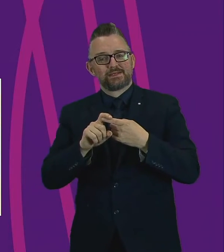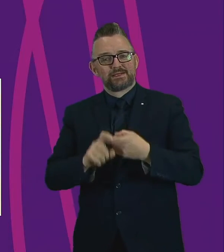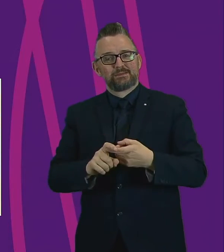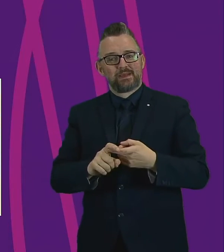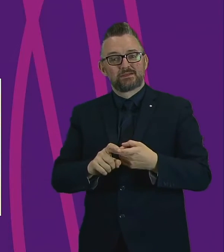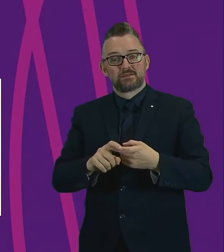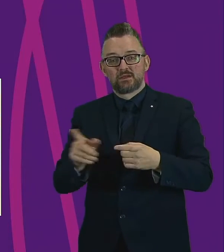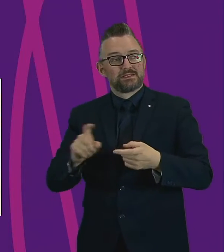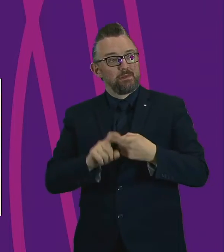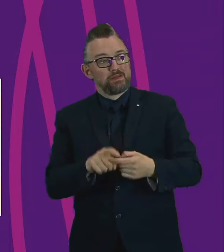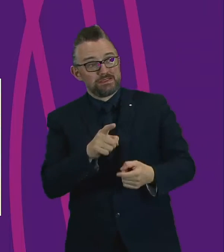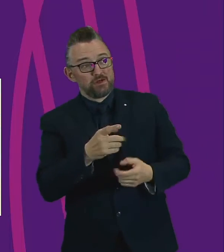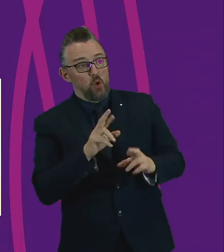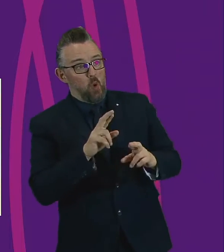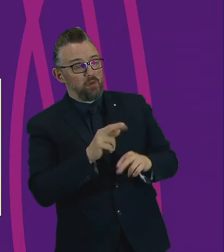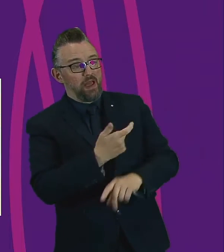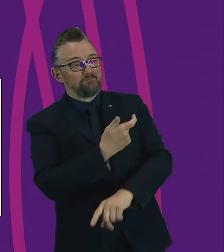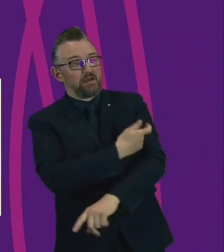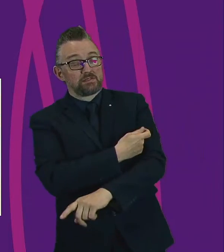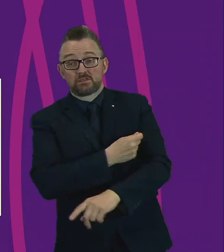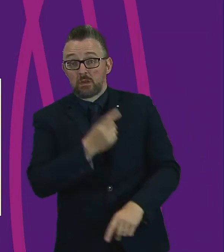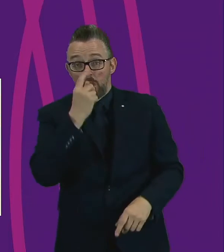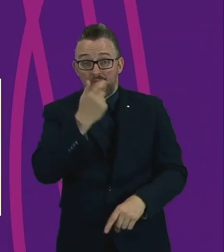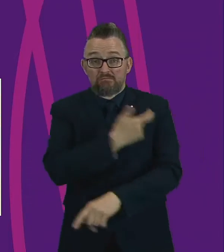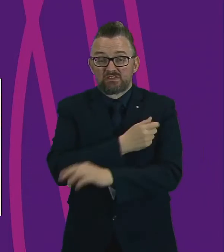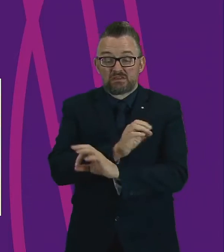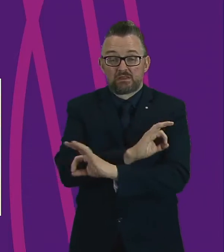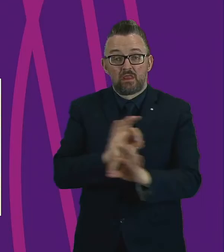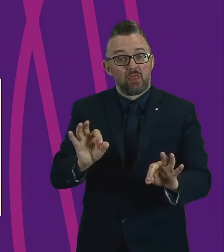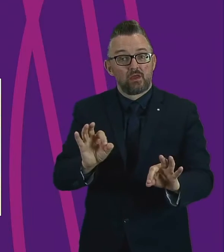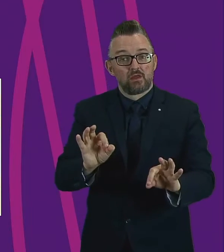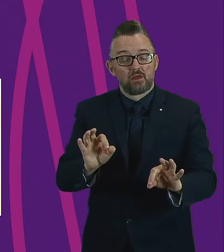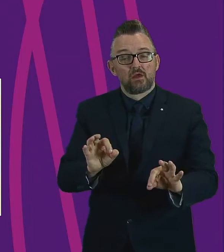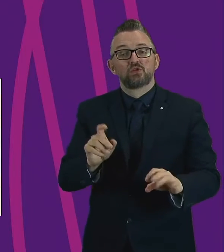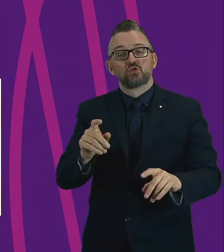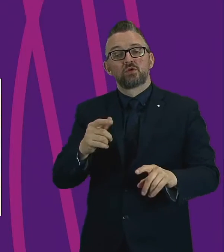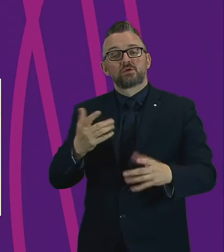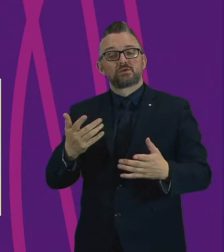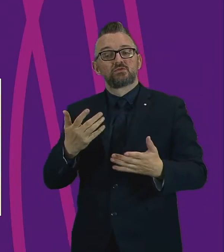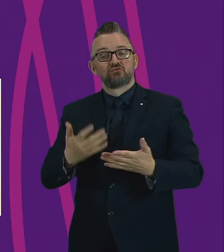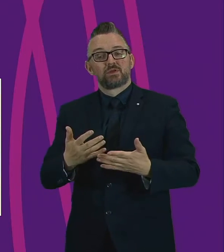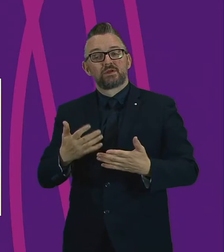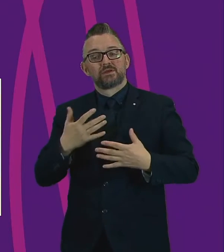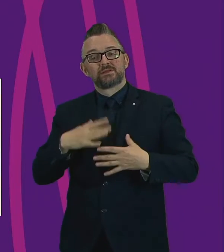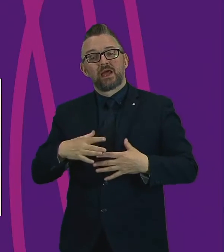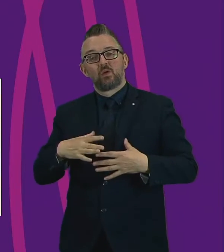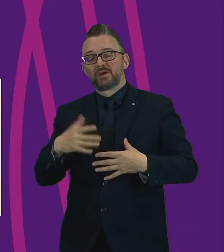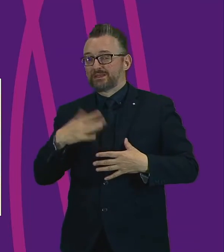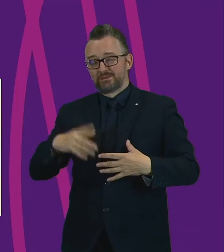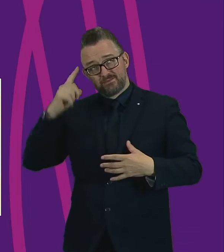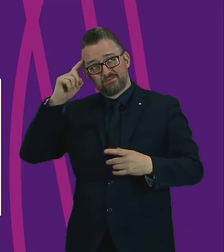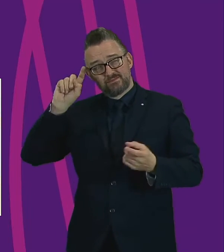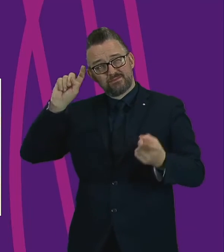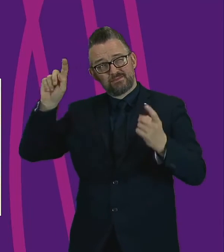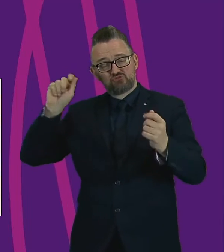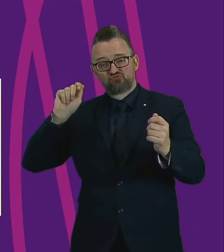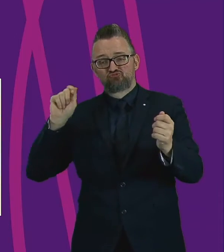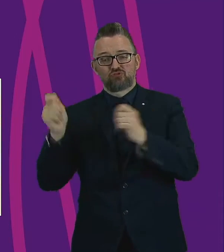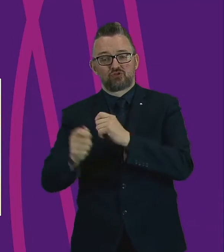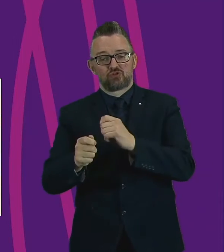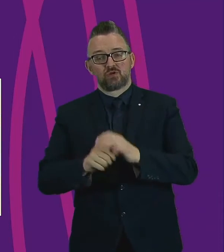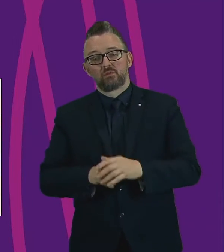vaccine that may never arrive. So, in the words of the Cabinet Secretary from last week's debate, a time indeed for a revolution in economic thinking.